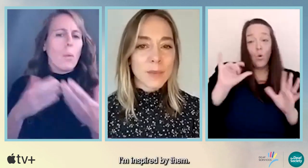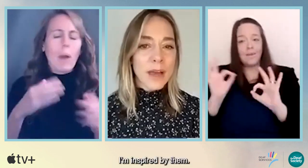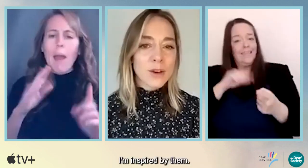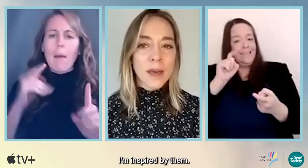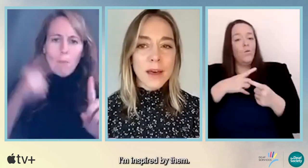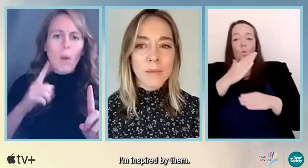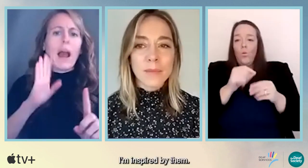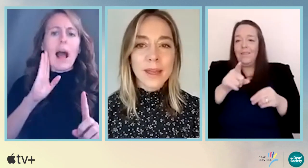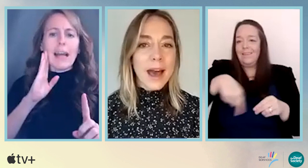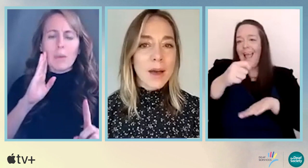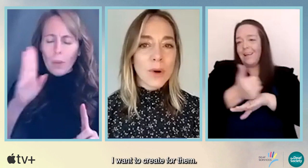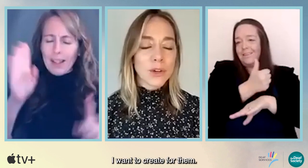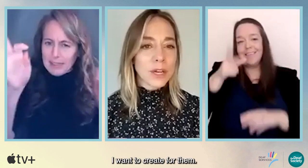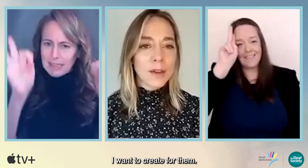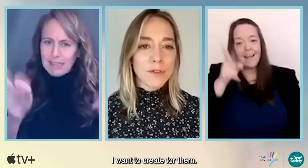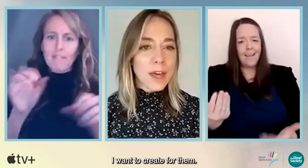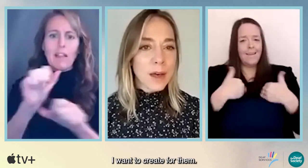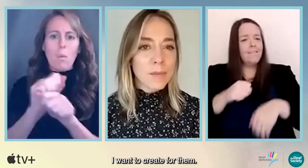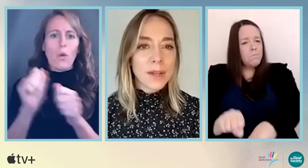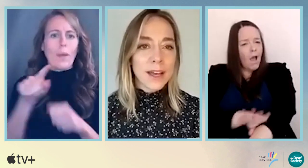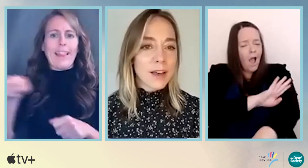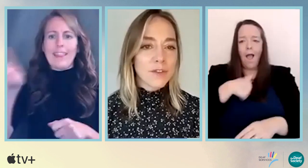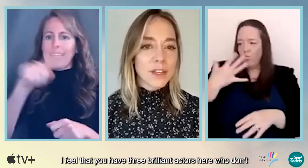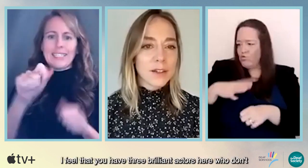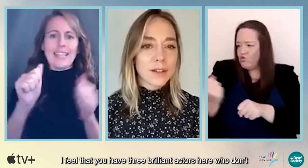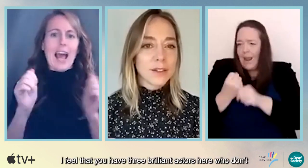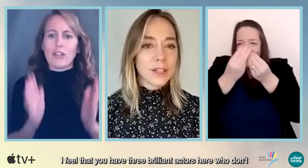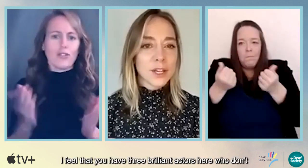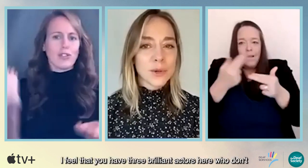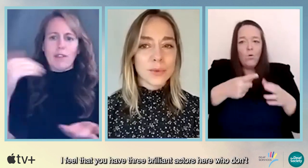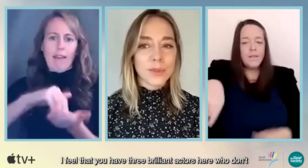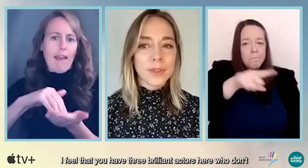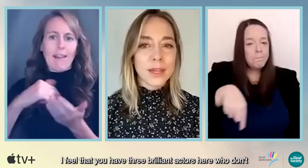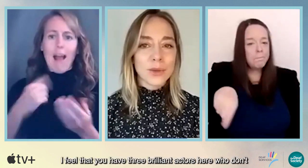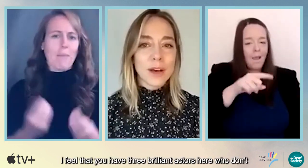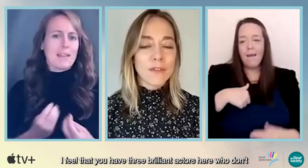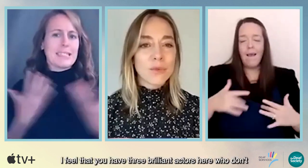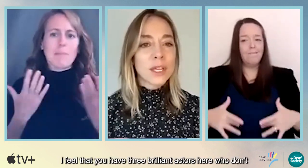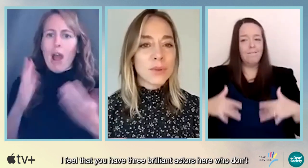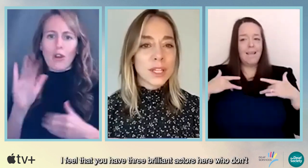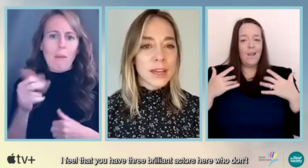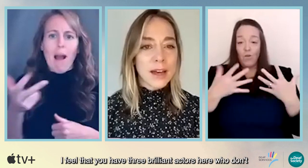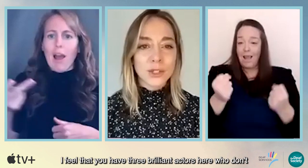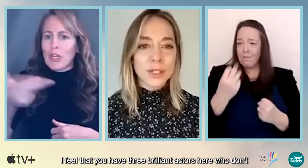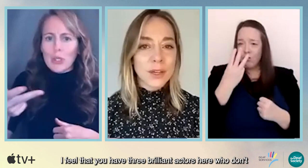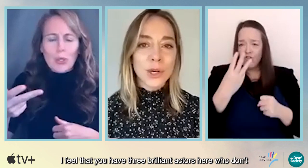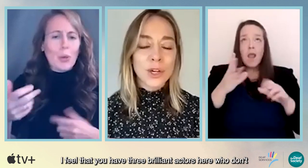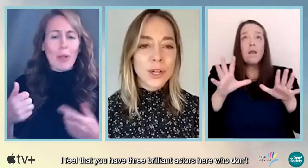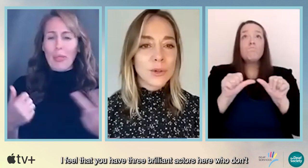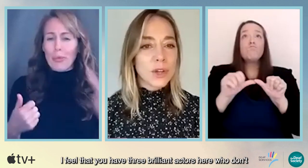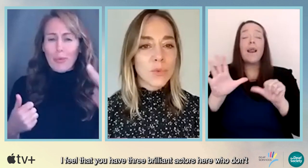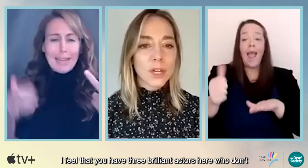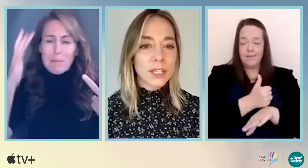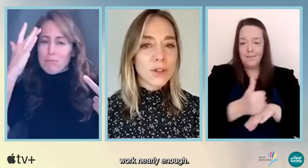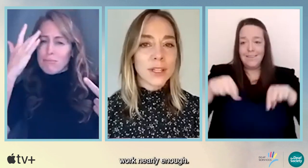I'm inspired by them. I want to create for them. I feel, that you have three brilliant actors here